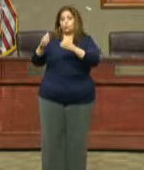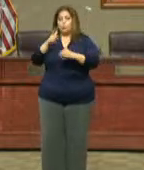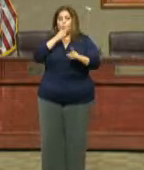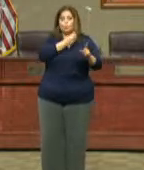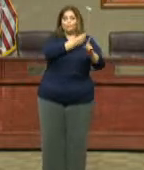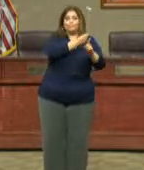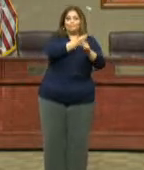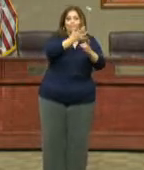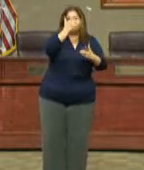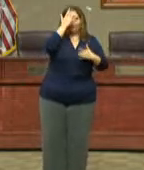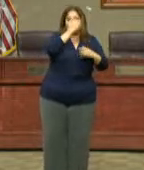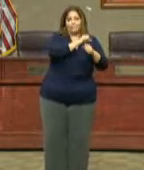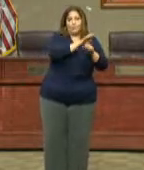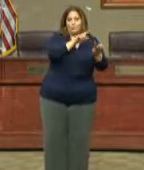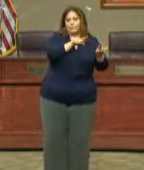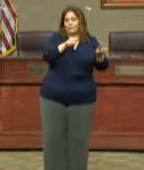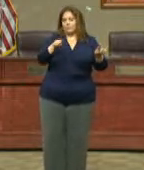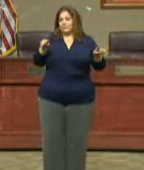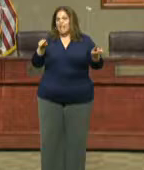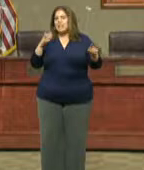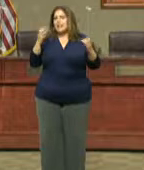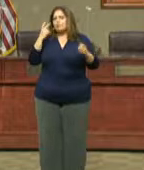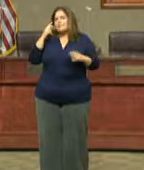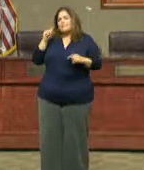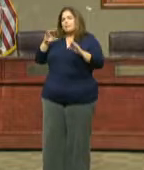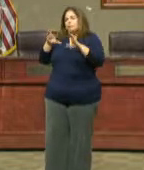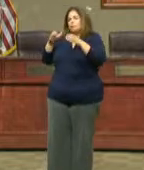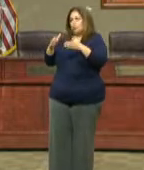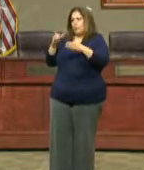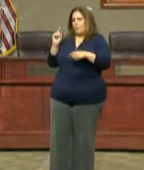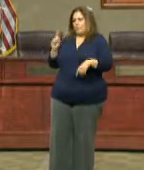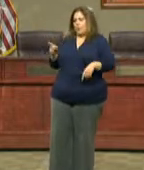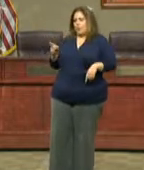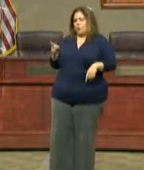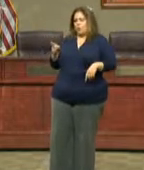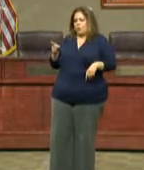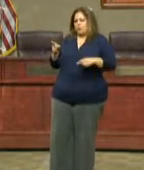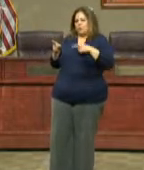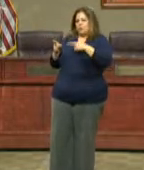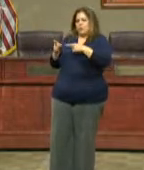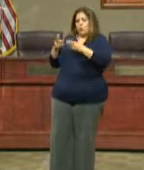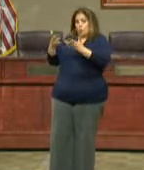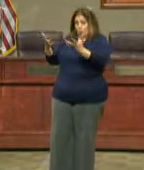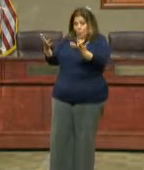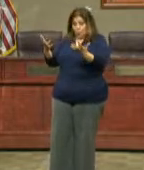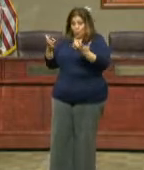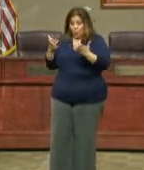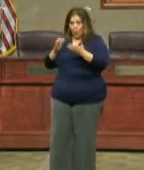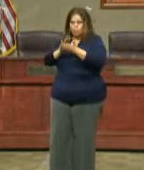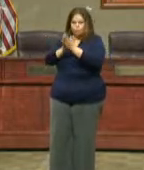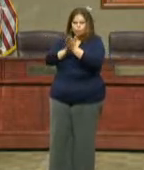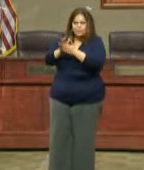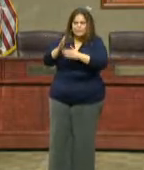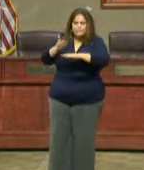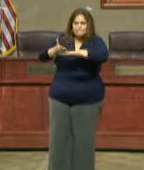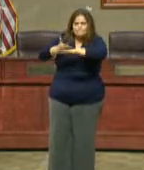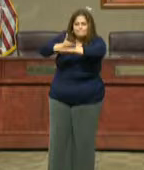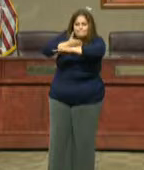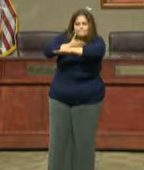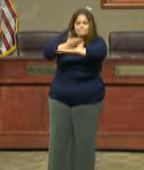to this group over here. If we want to continue to make an impact in our